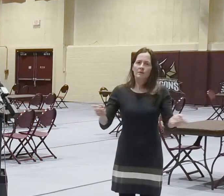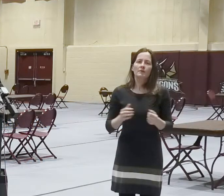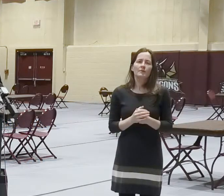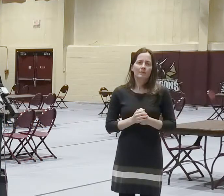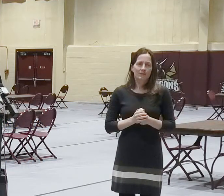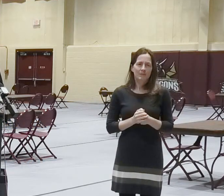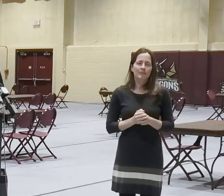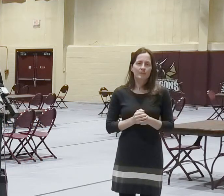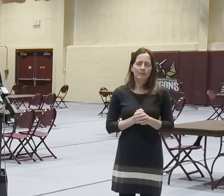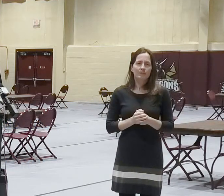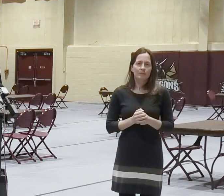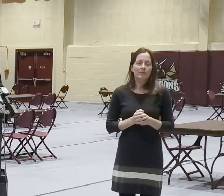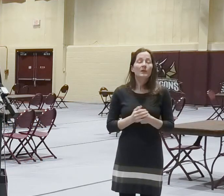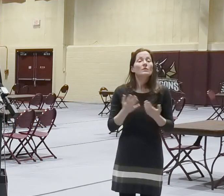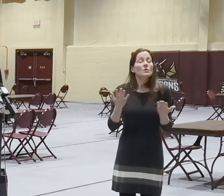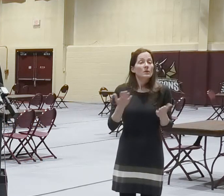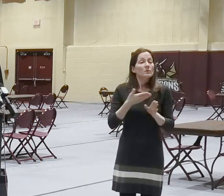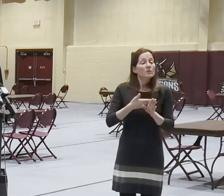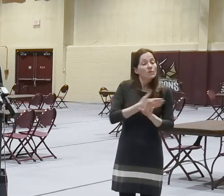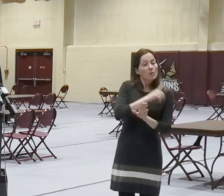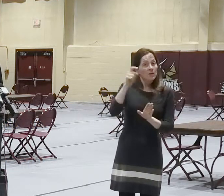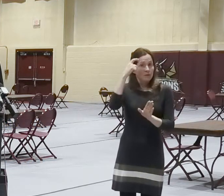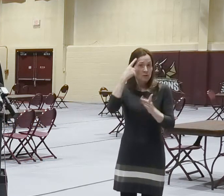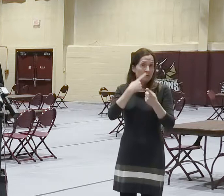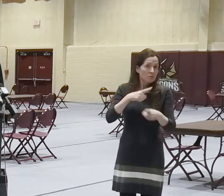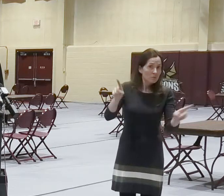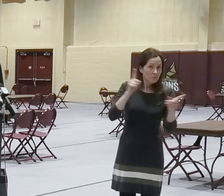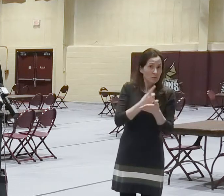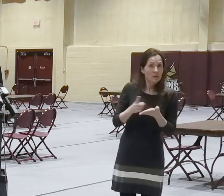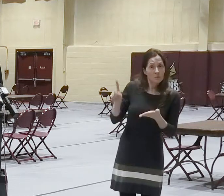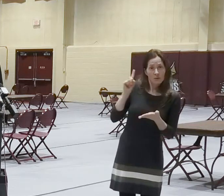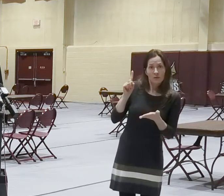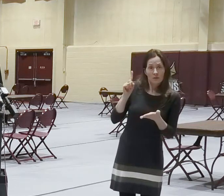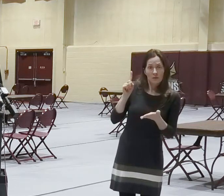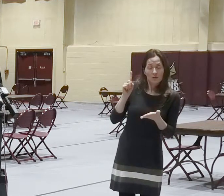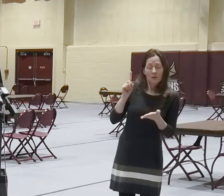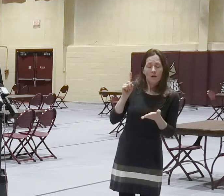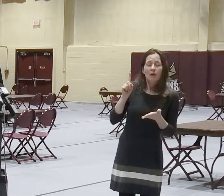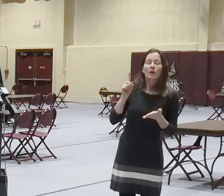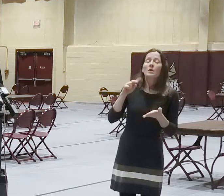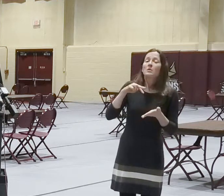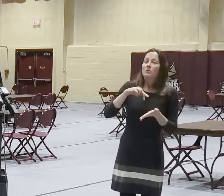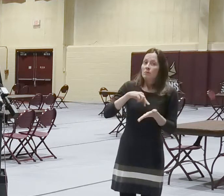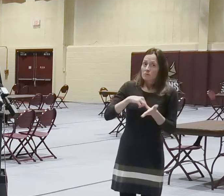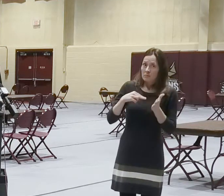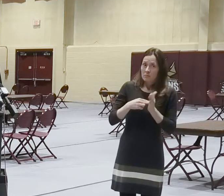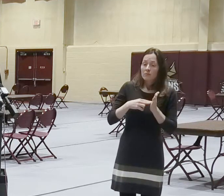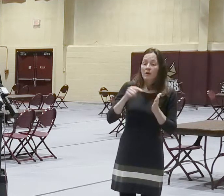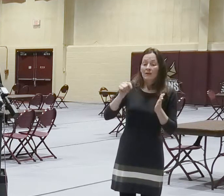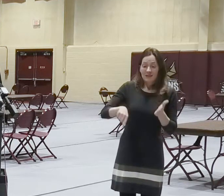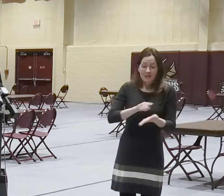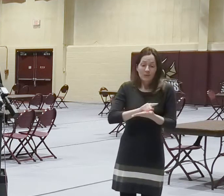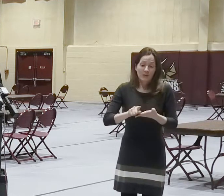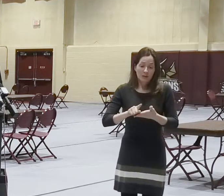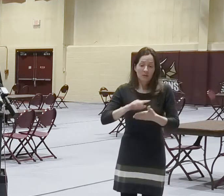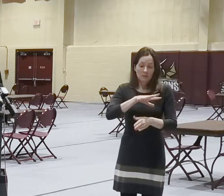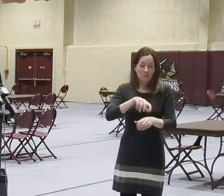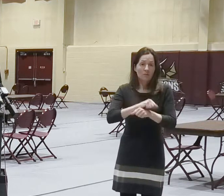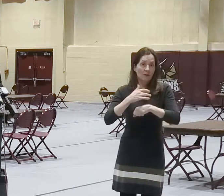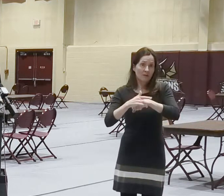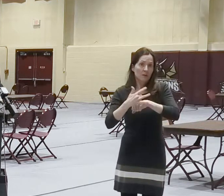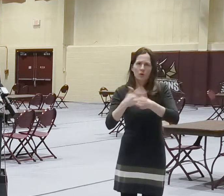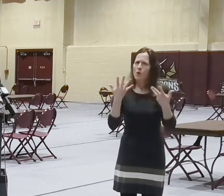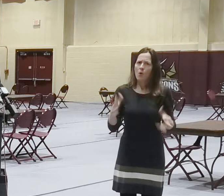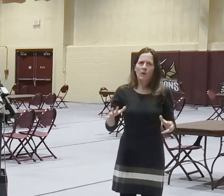Prior to the governor's announcement last week, all of the vaccine appointments we have this week were already scheduled